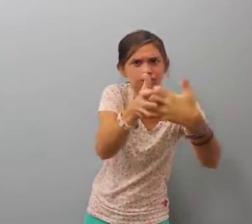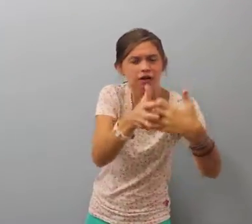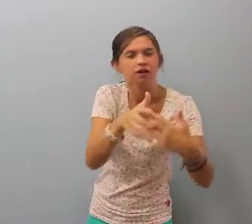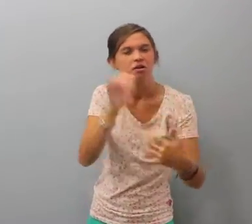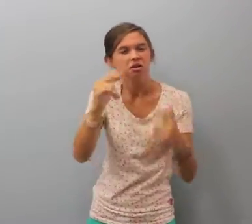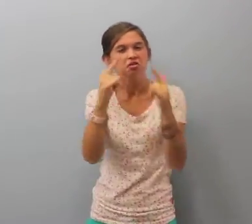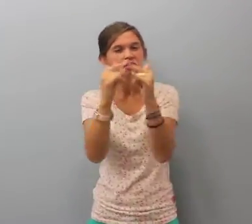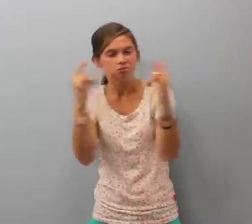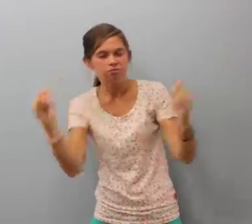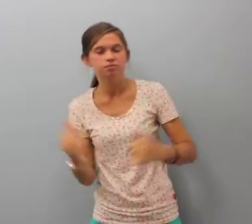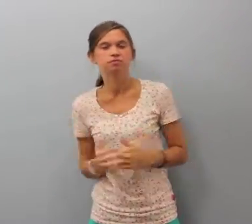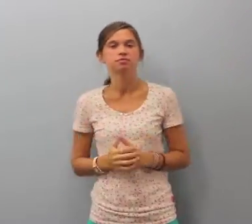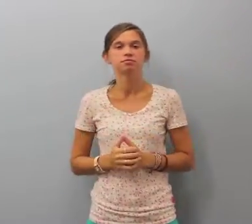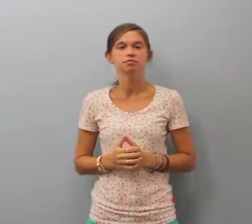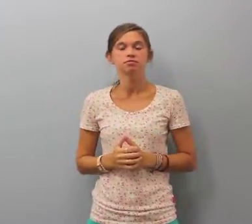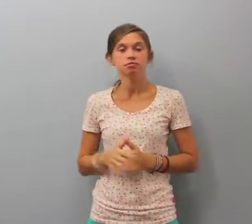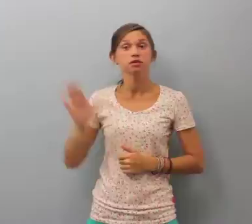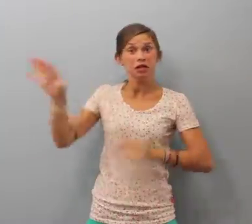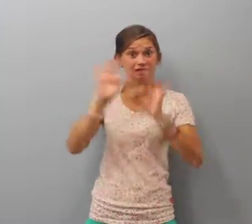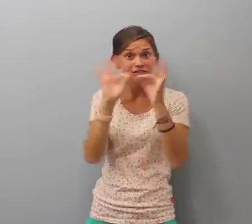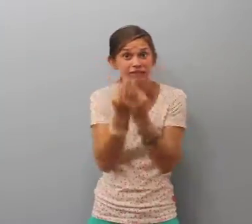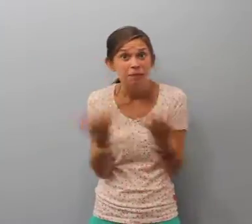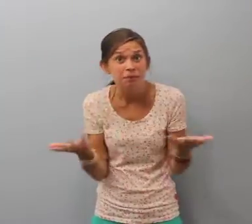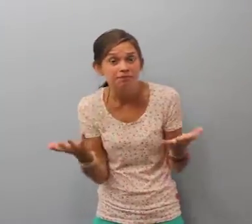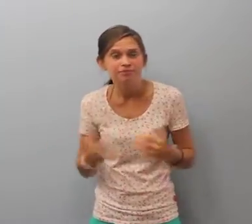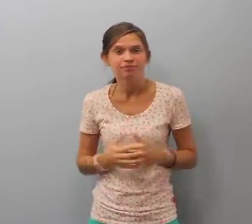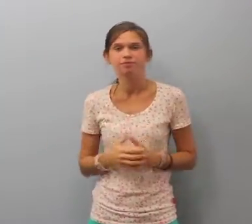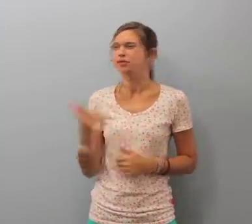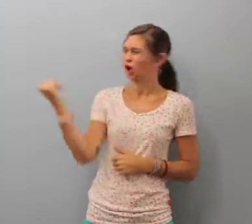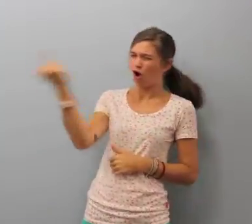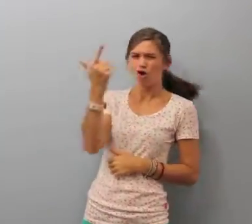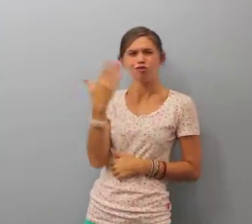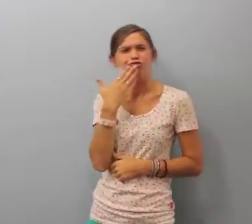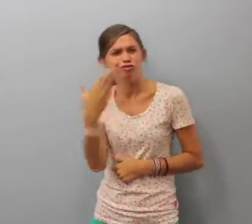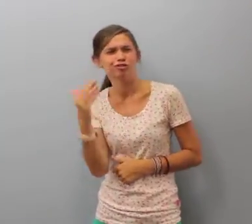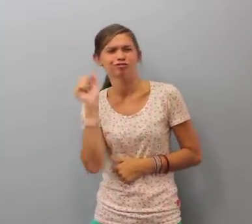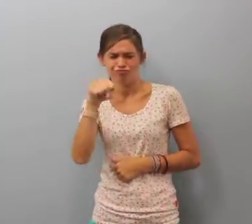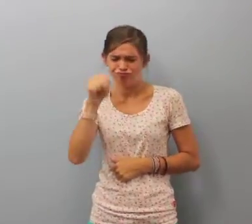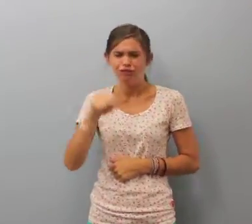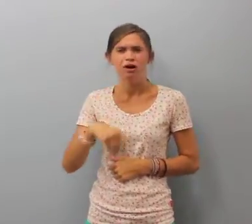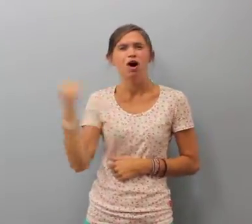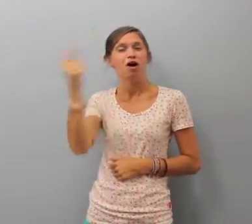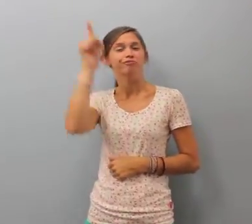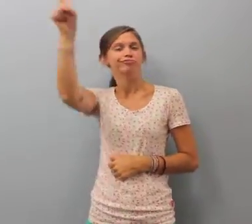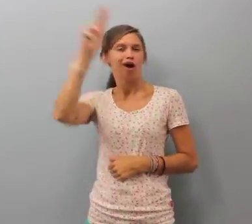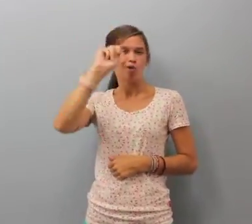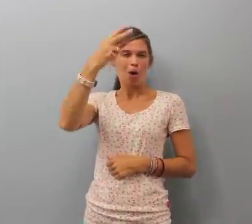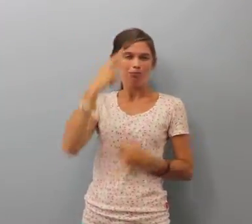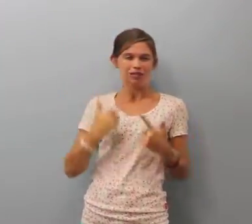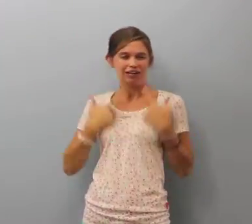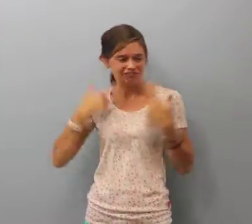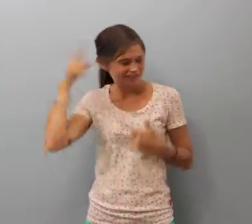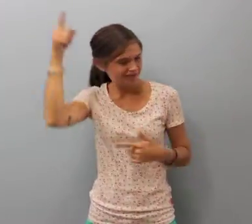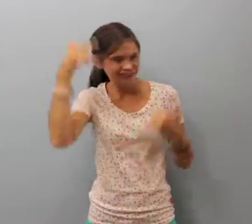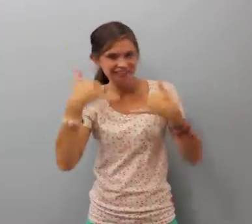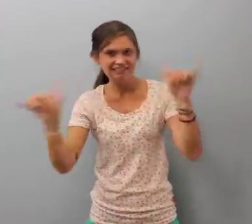pipes under the roads. All his family, they're doing well. They still live in New